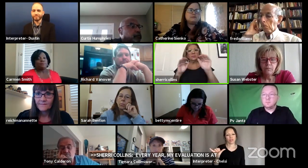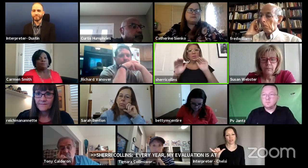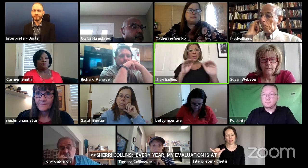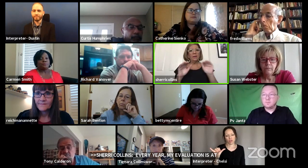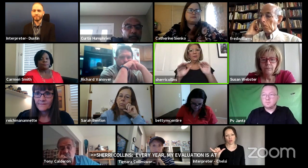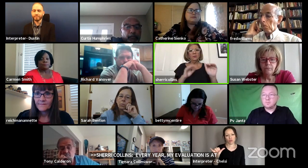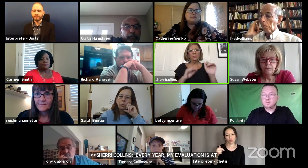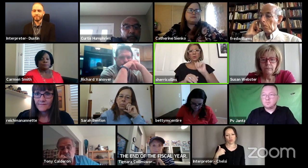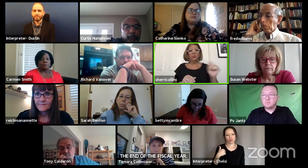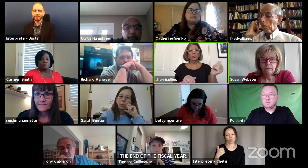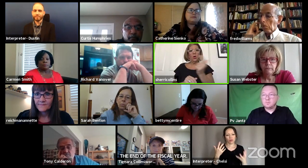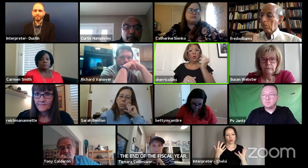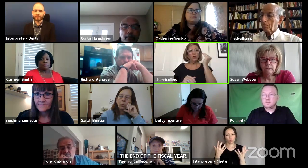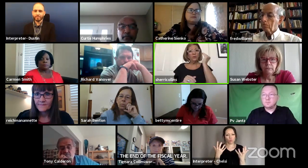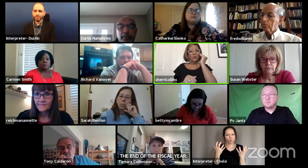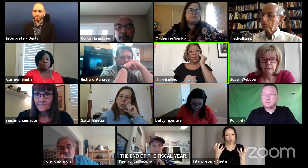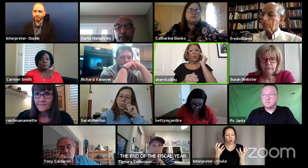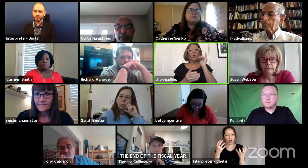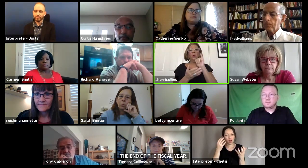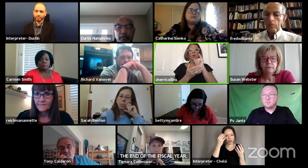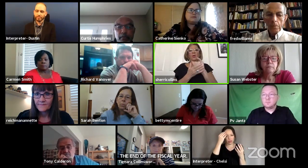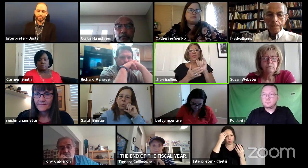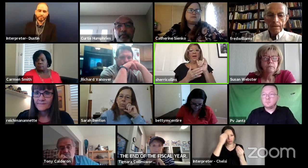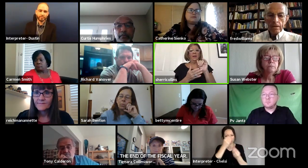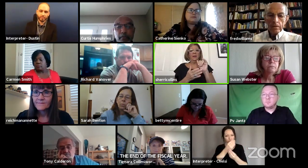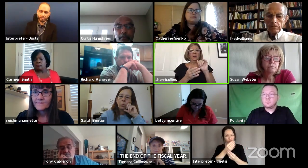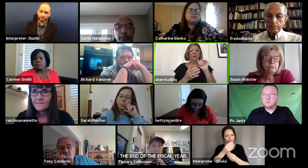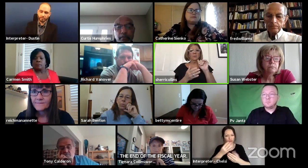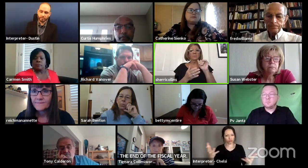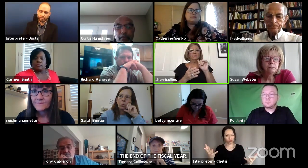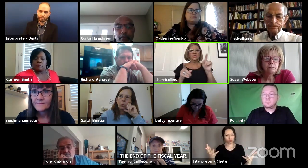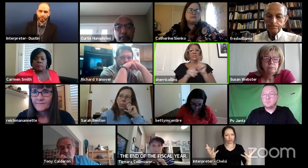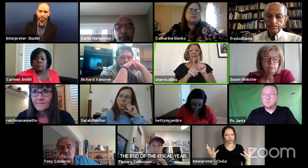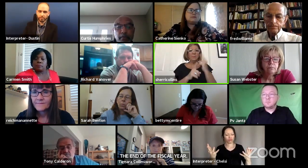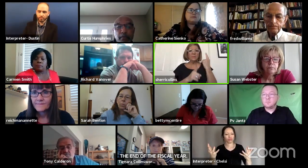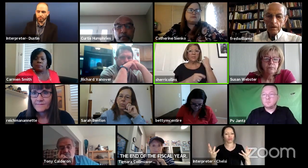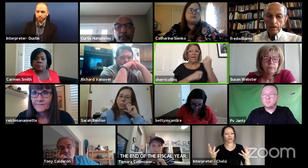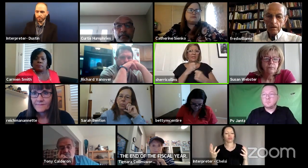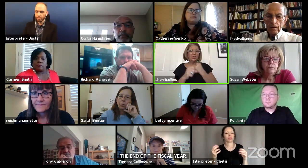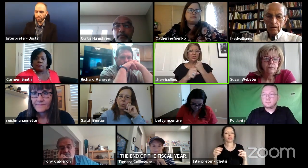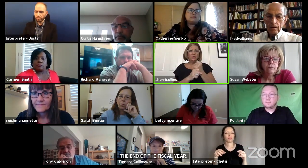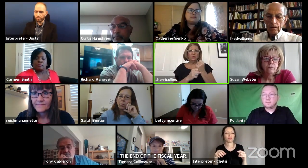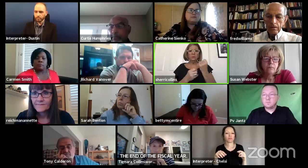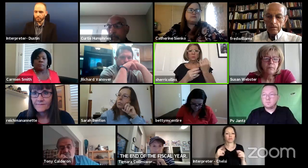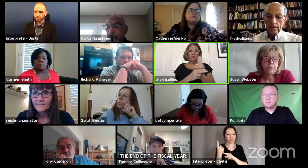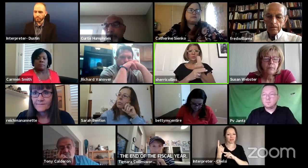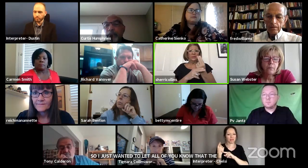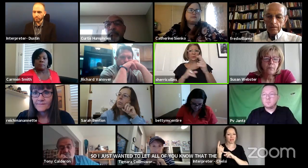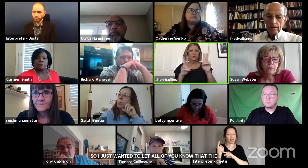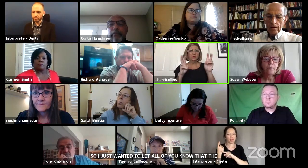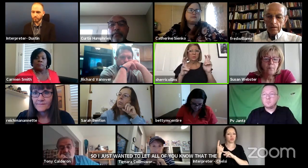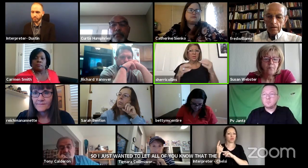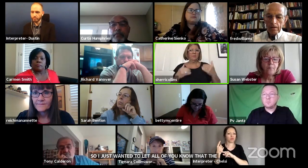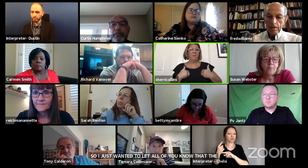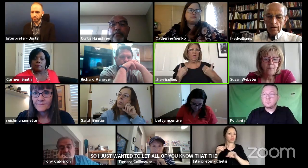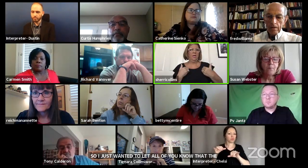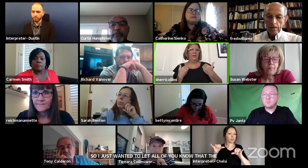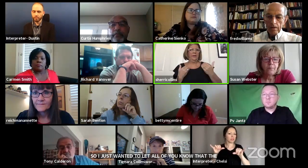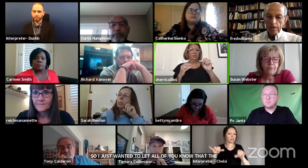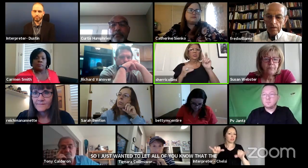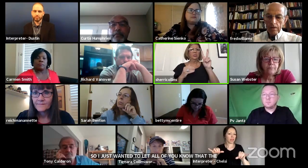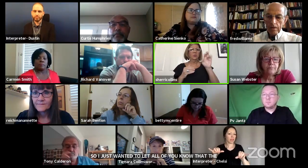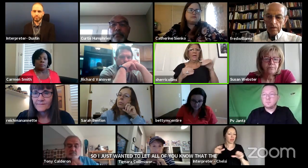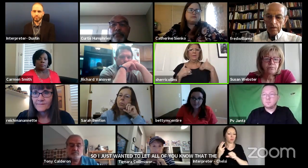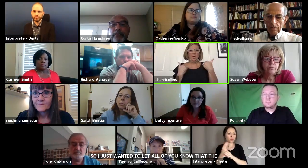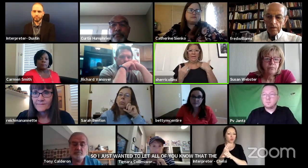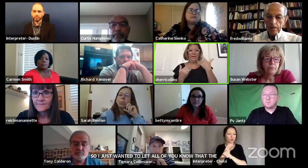wanted to let all of you know that the same as last year, we used the monkey